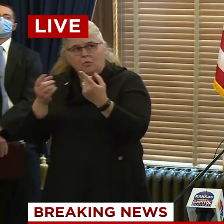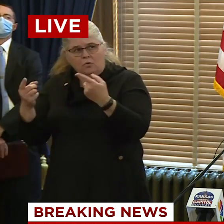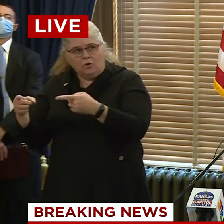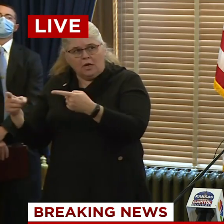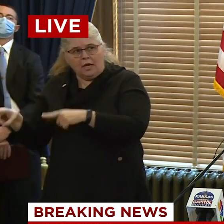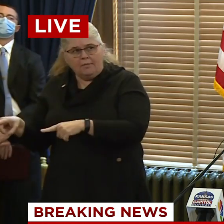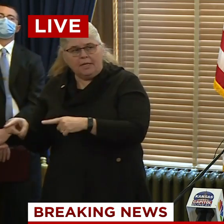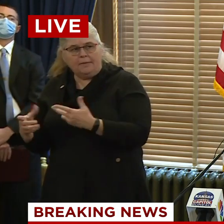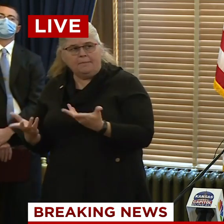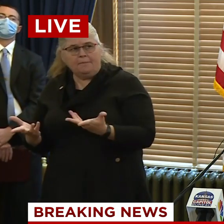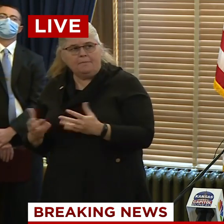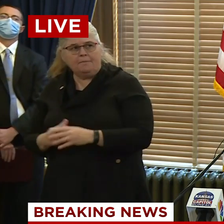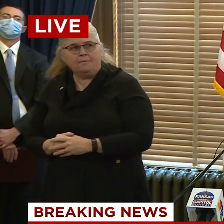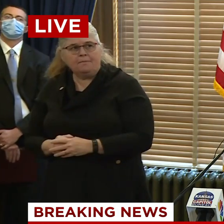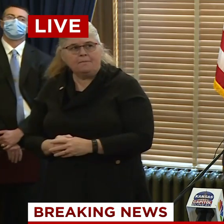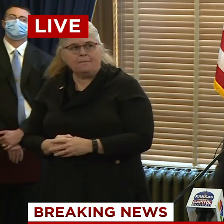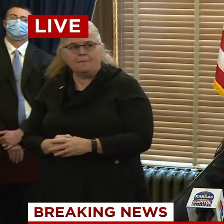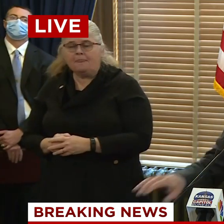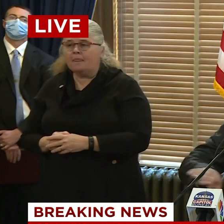So